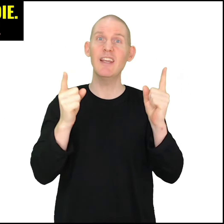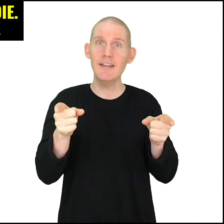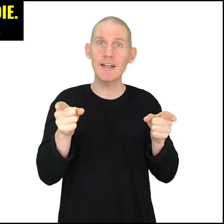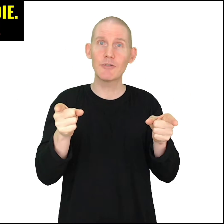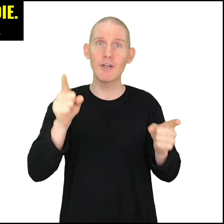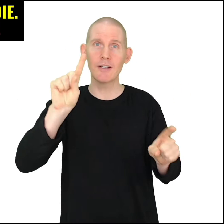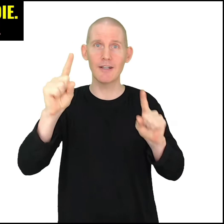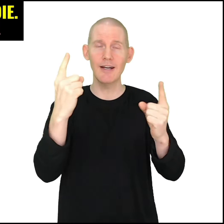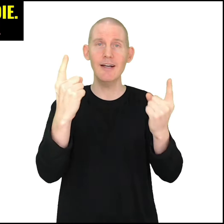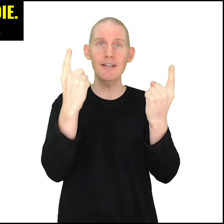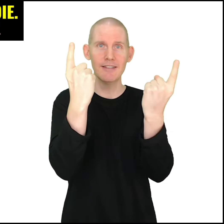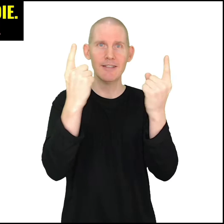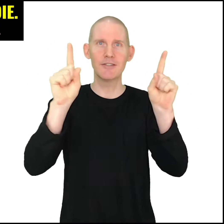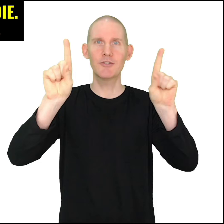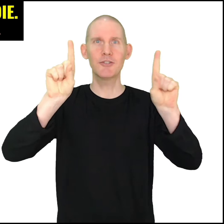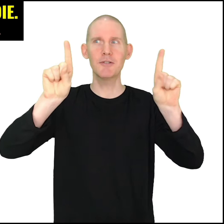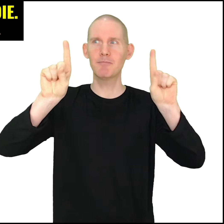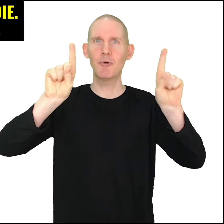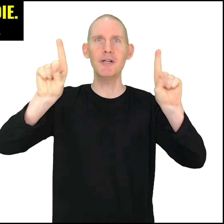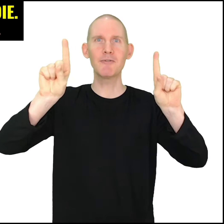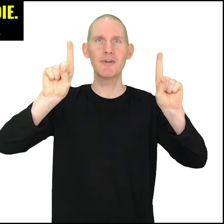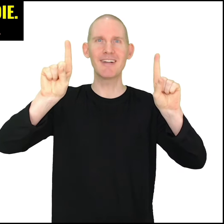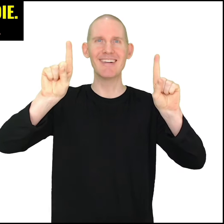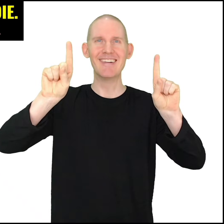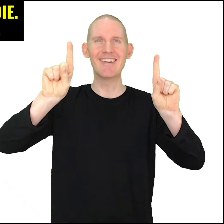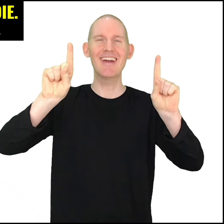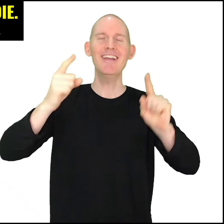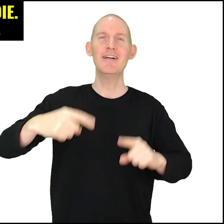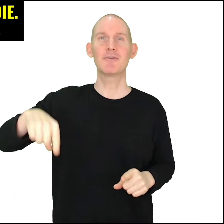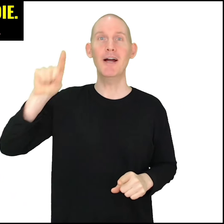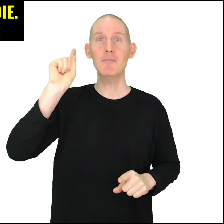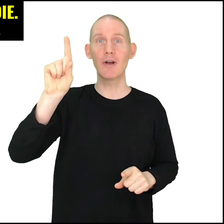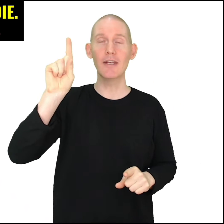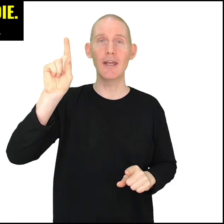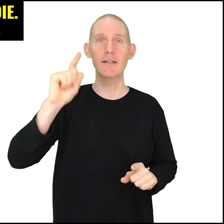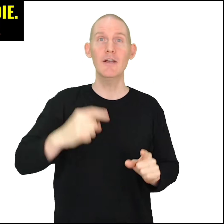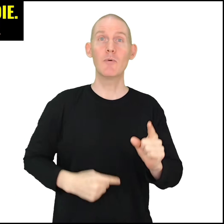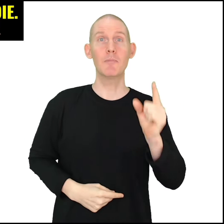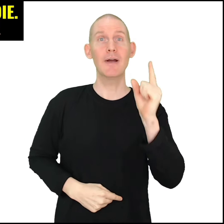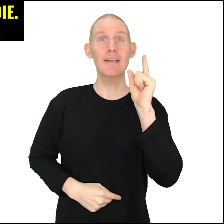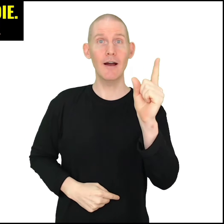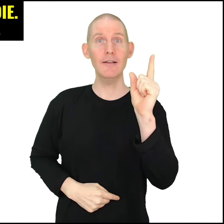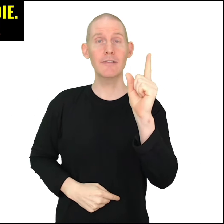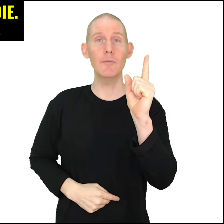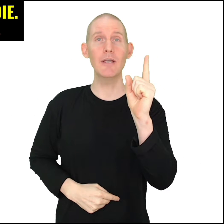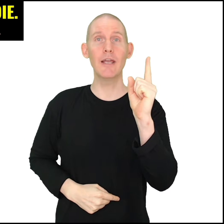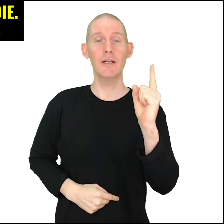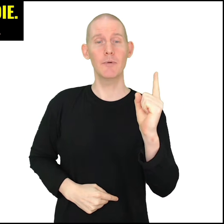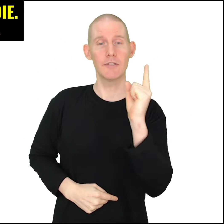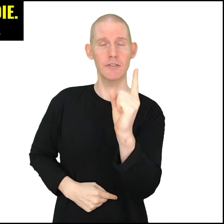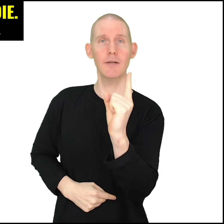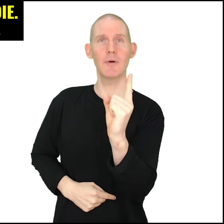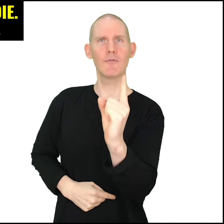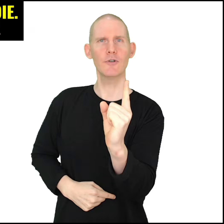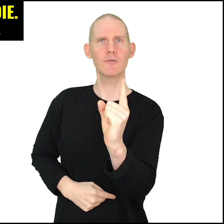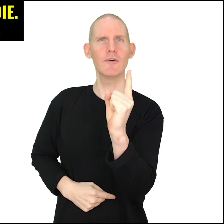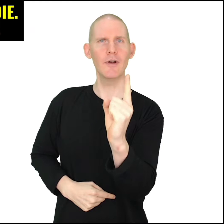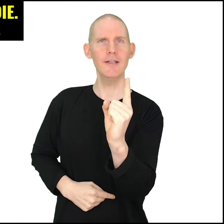index finger. Just your pointer finger. Okay, so I'm right-handed. With my non-dominant hand, I'm going to stick my first one right